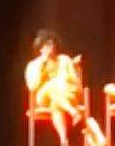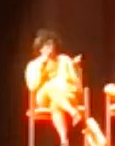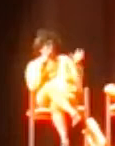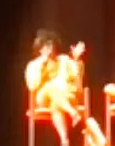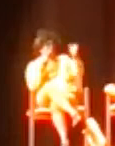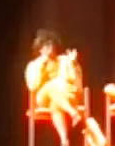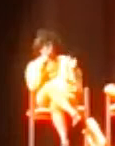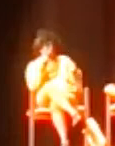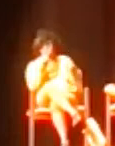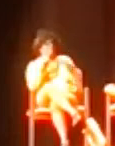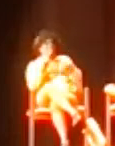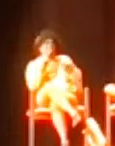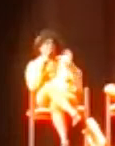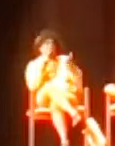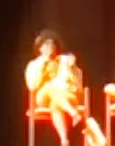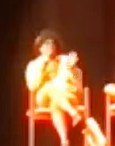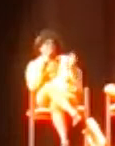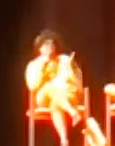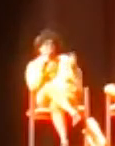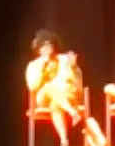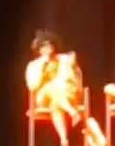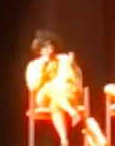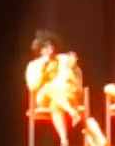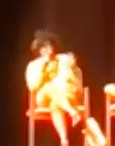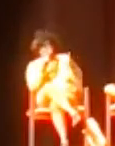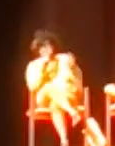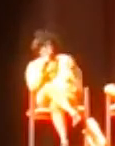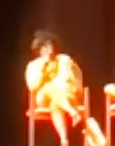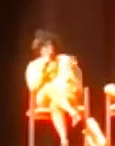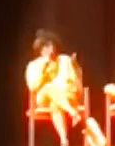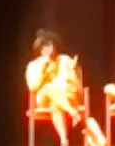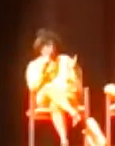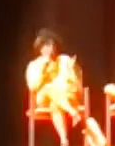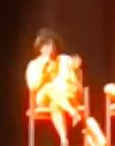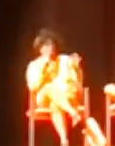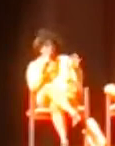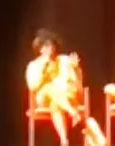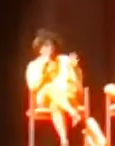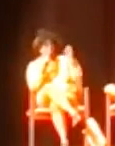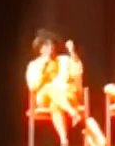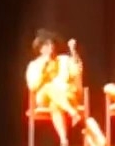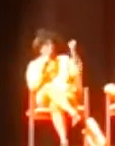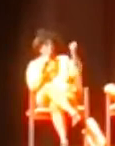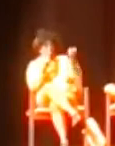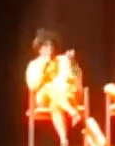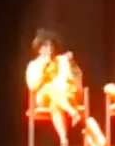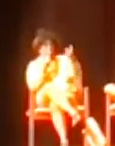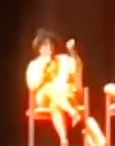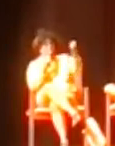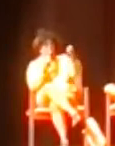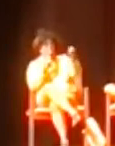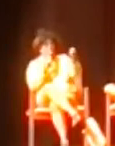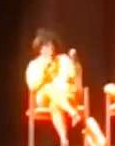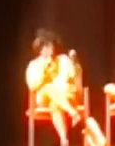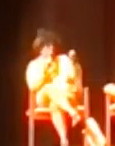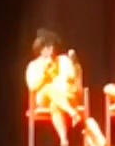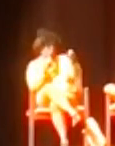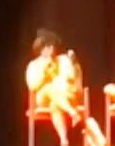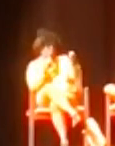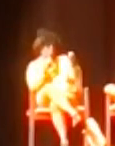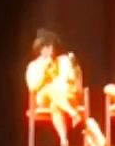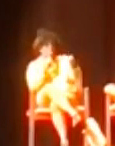5-10 minutes or something like that, scenes or something. And it's sort of somewhat more successful than others, you know, things that were encapsulated within